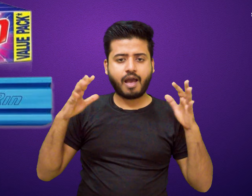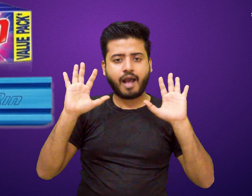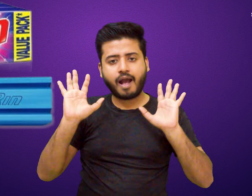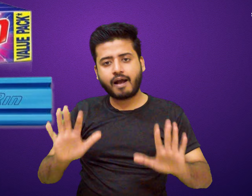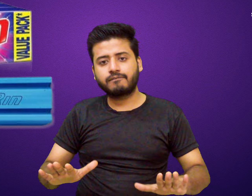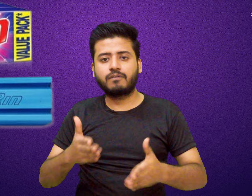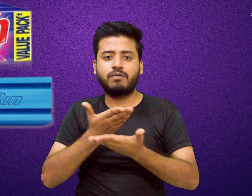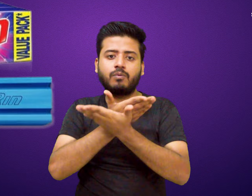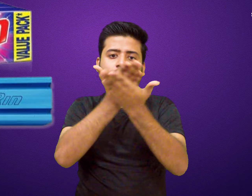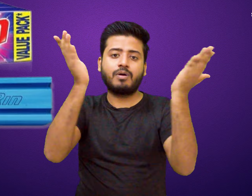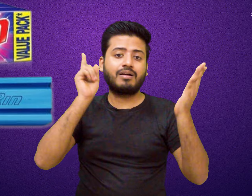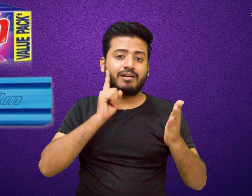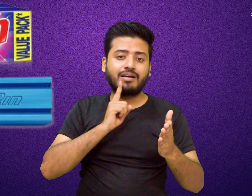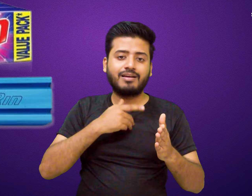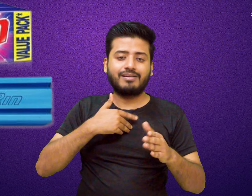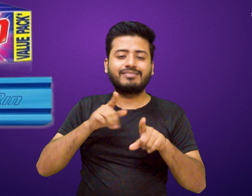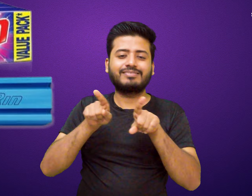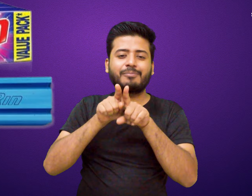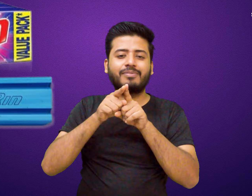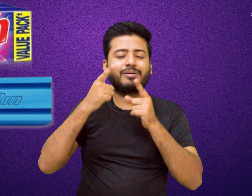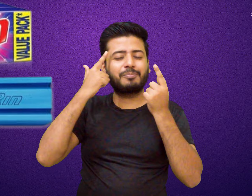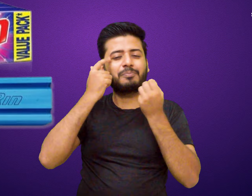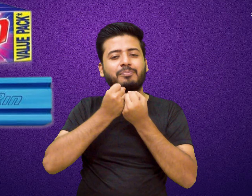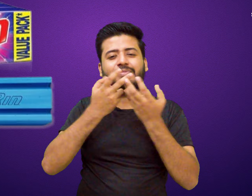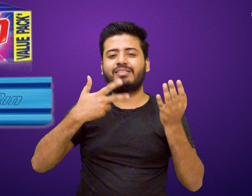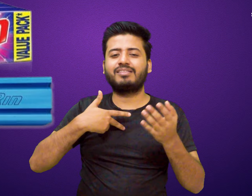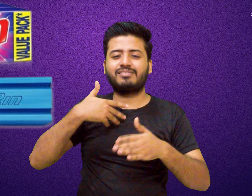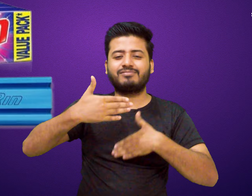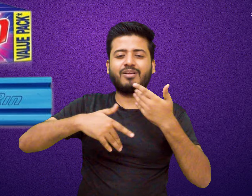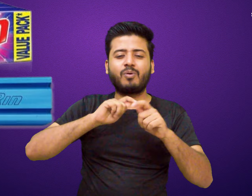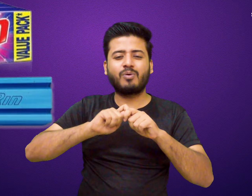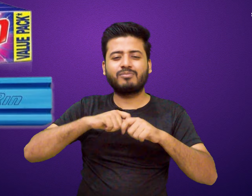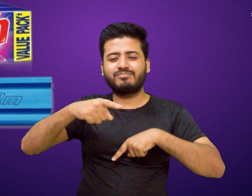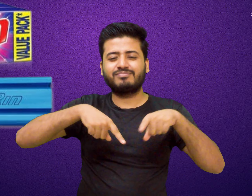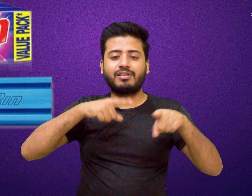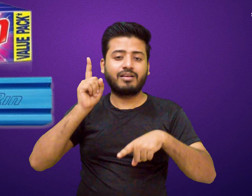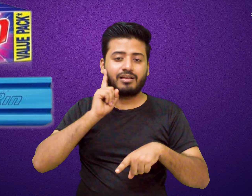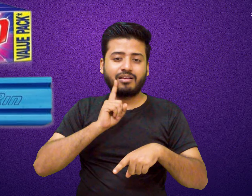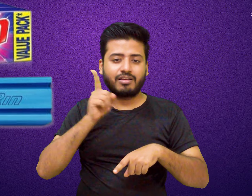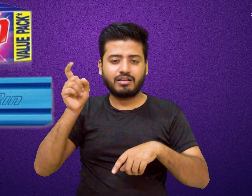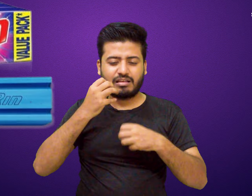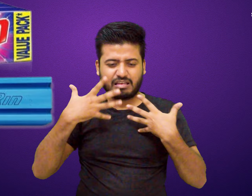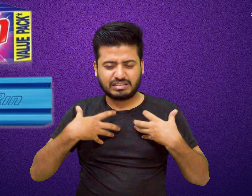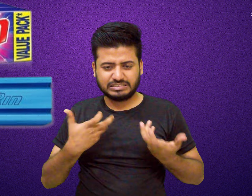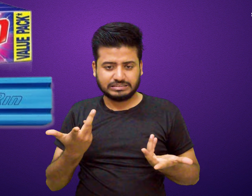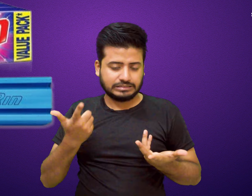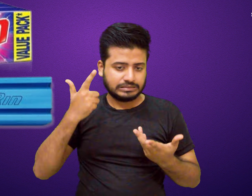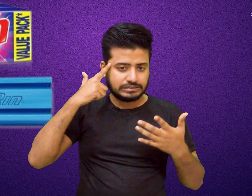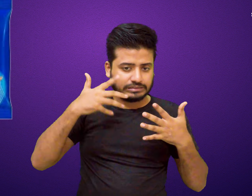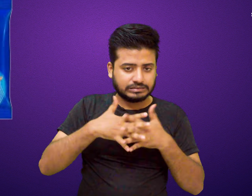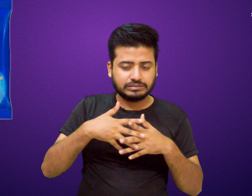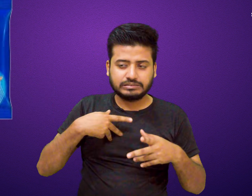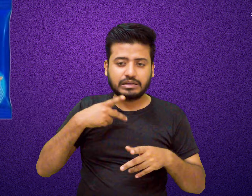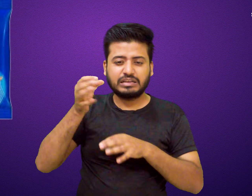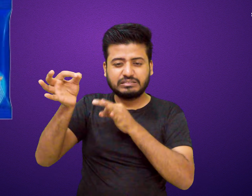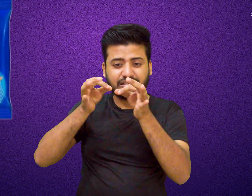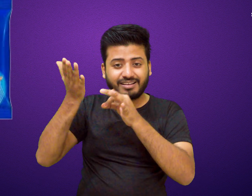spills. However, it can leave behind lint. Blends, polyester. While durable, polyester blends can hold on to stains more than